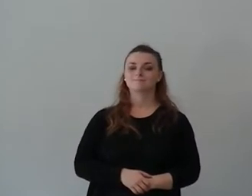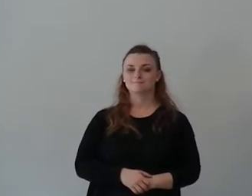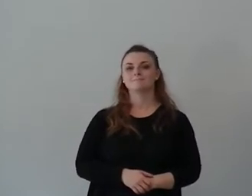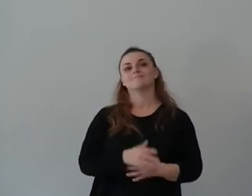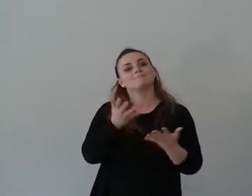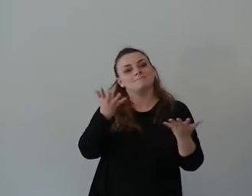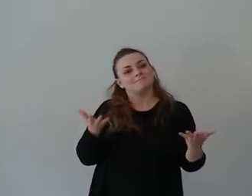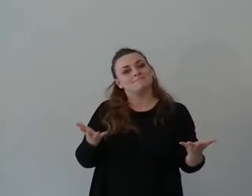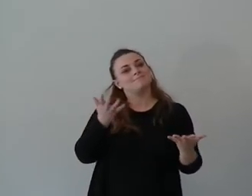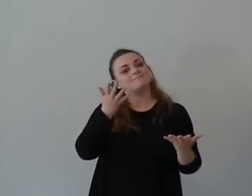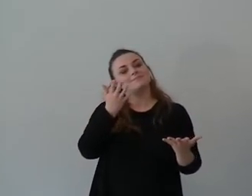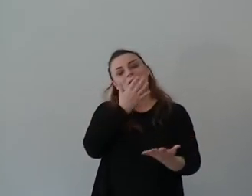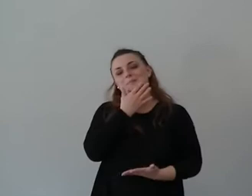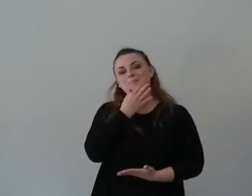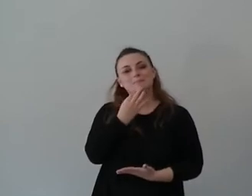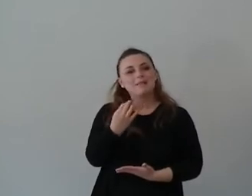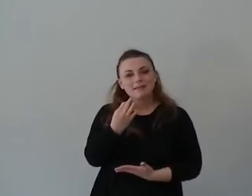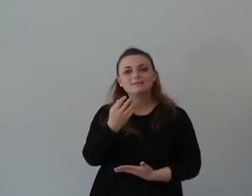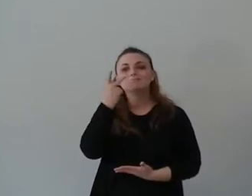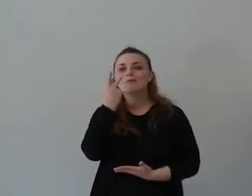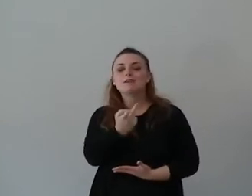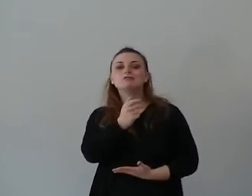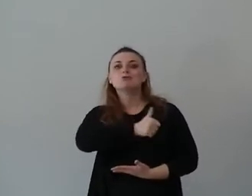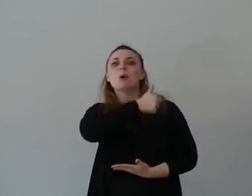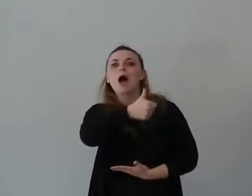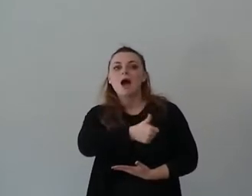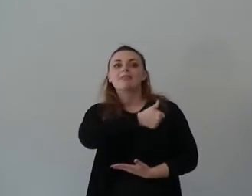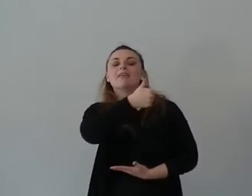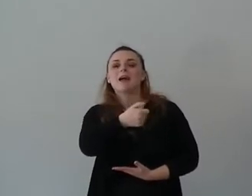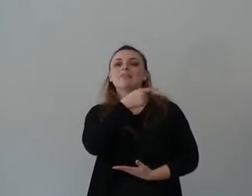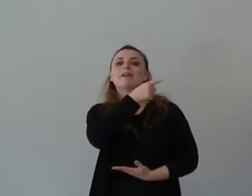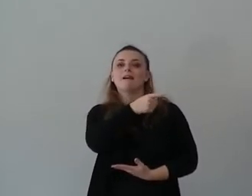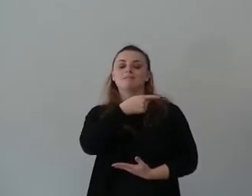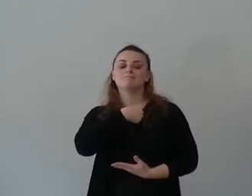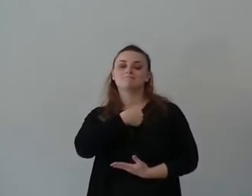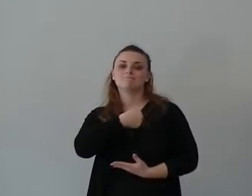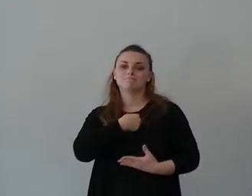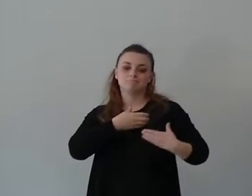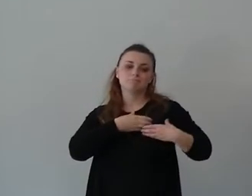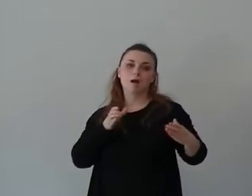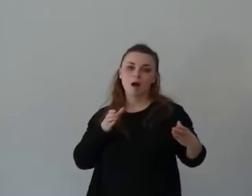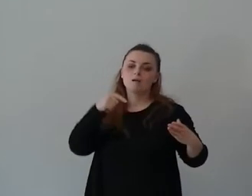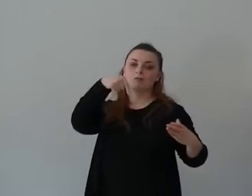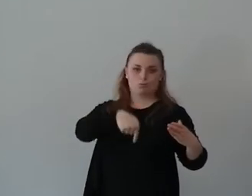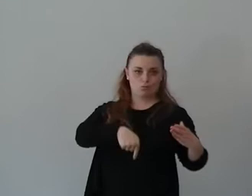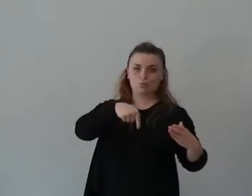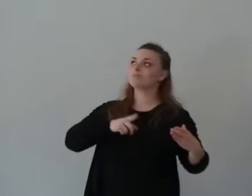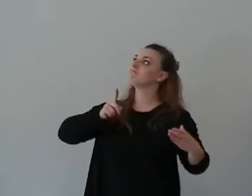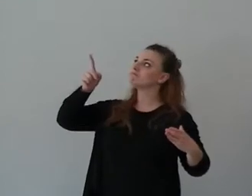negli anni lei si è aperto il cuore a Gesù e adesso ha una relazione, un rapporto con Gesù Cristo. Amen.